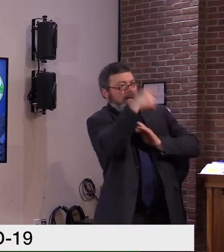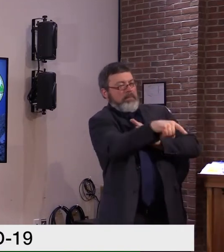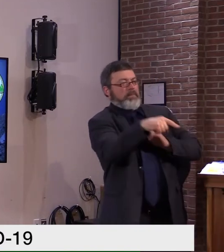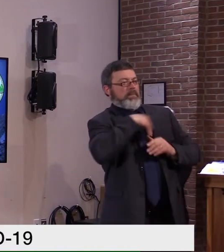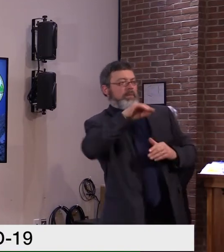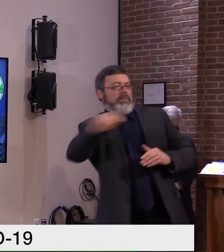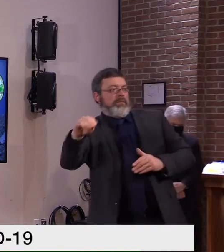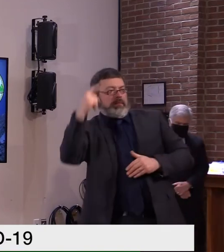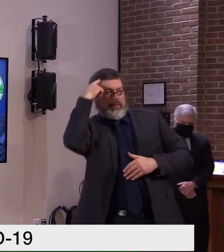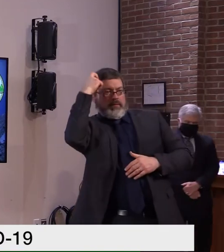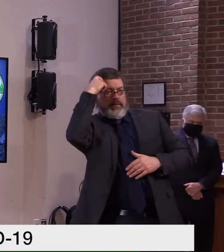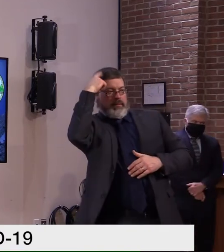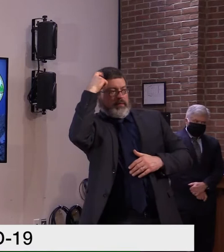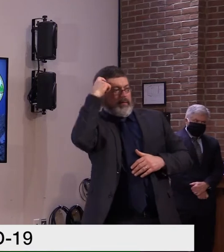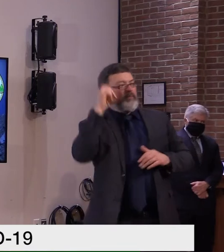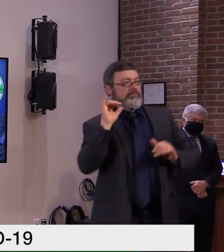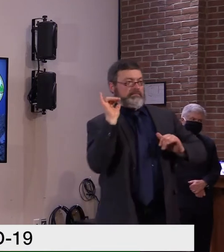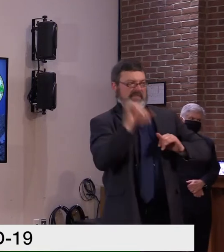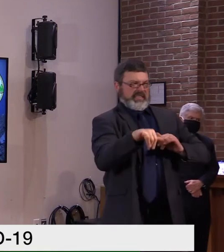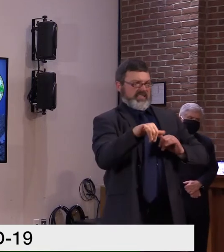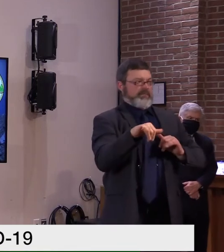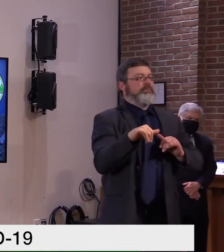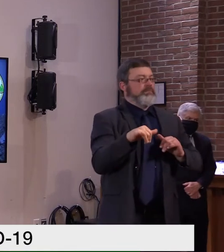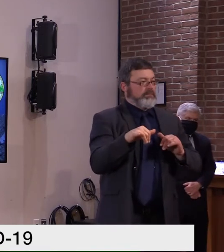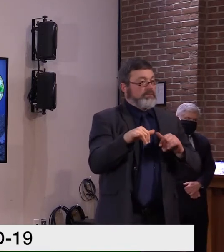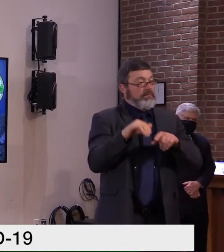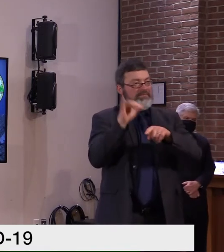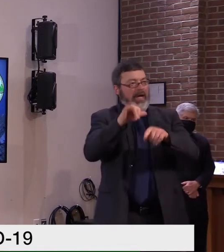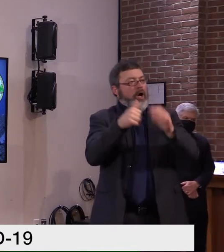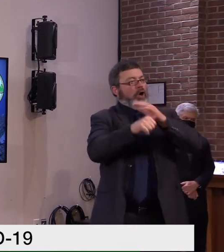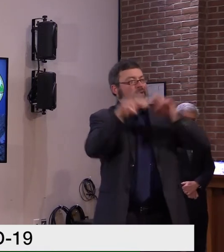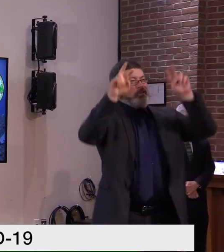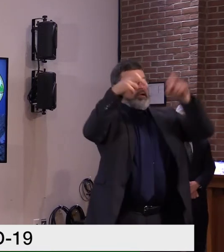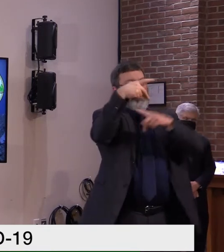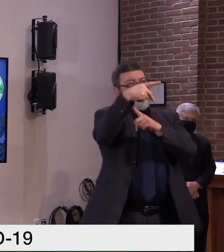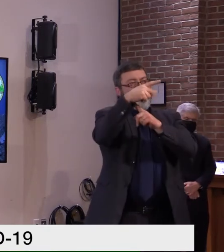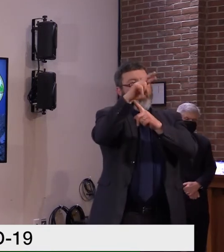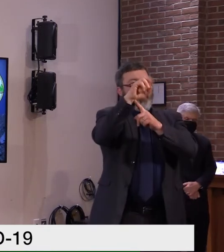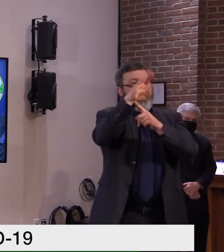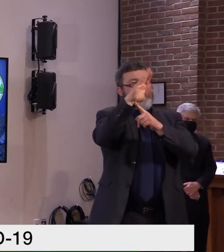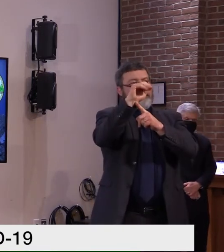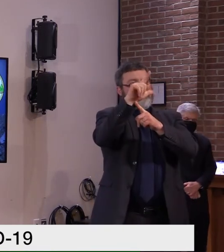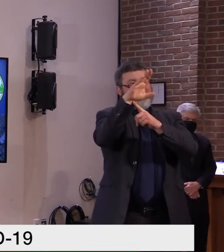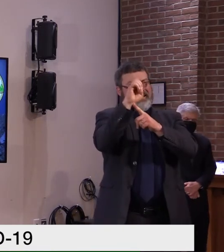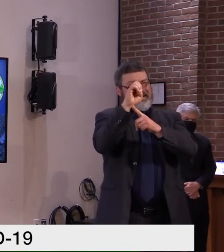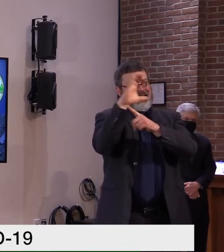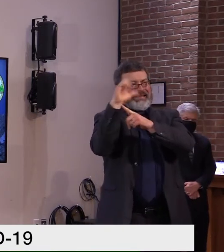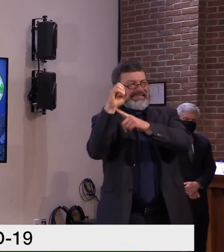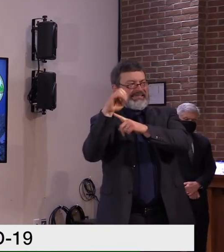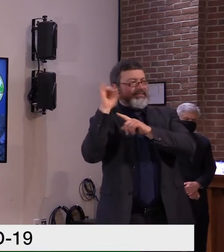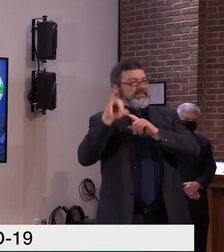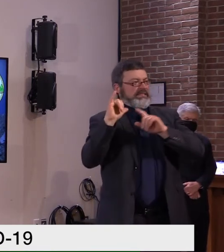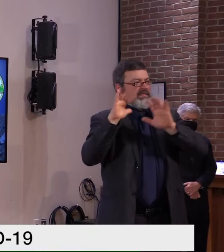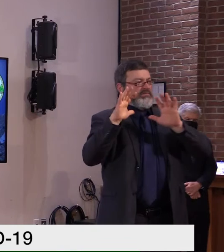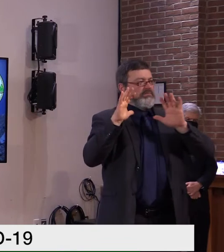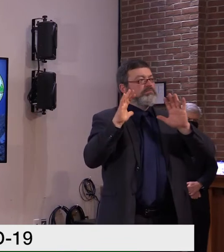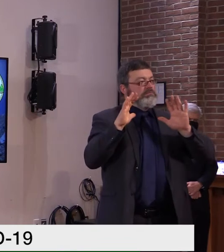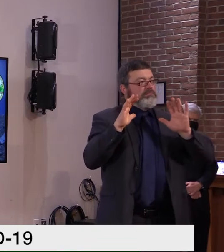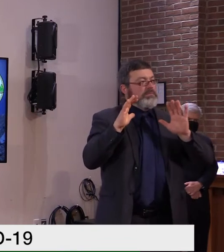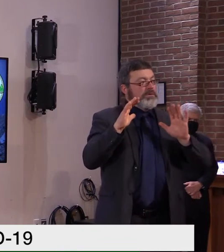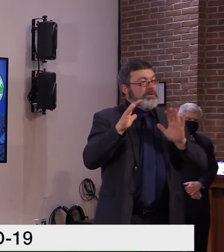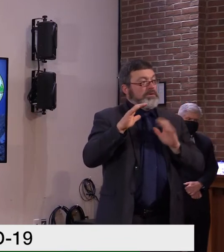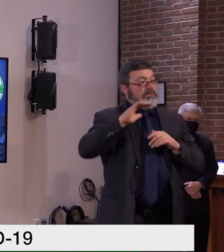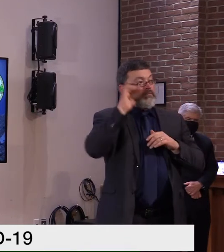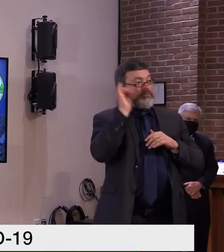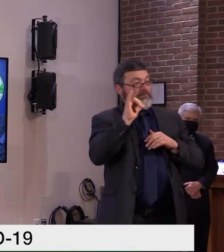public health actions as if a case were confirmed by PCR. This means that contact tracers conduct interviews